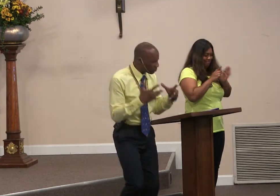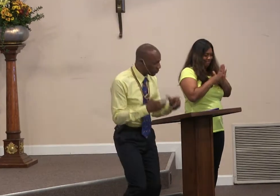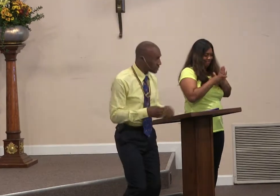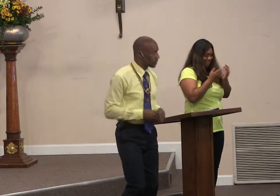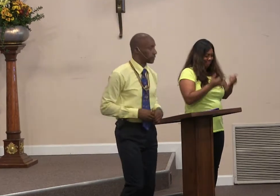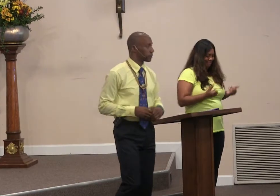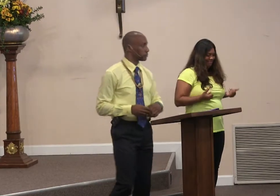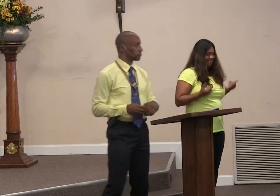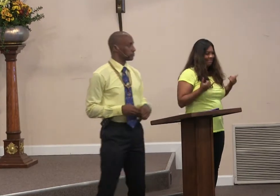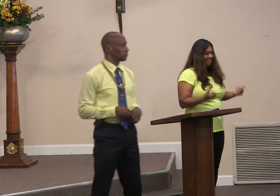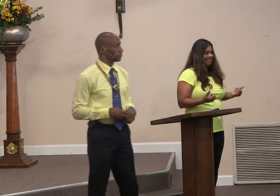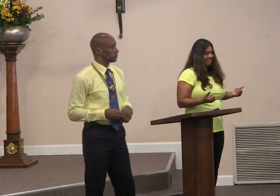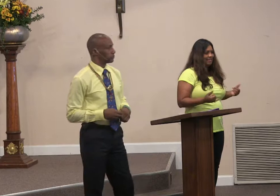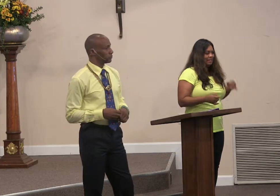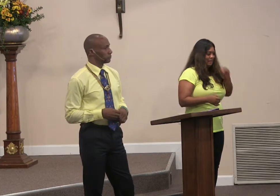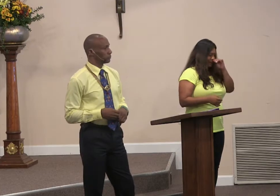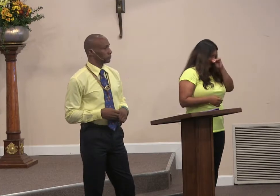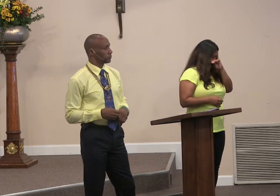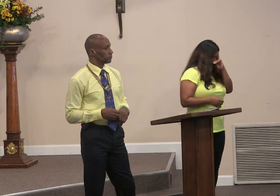We're not present.